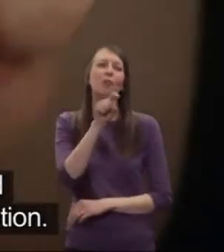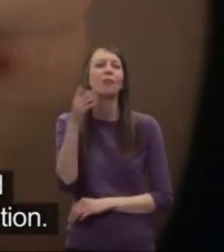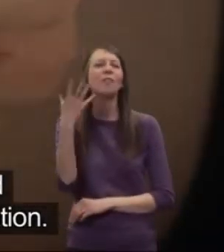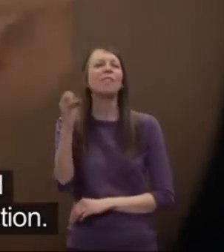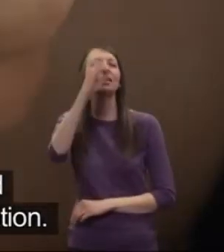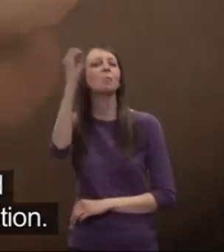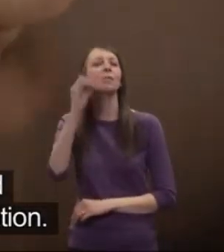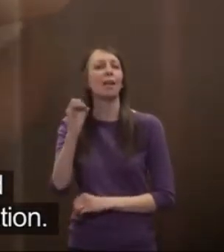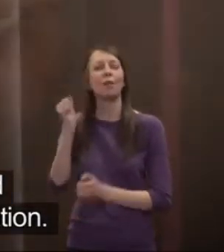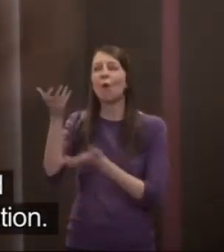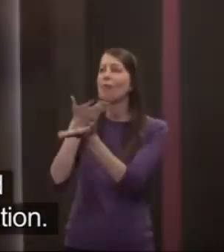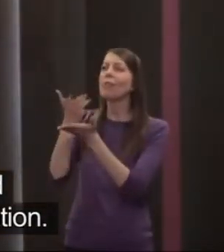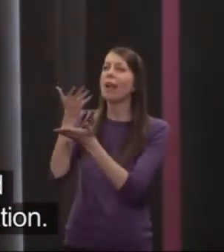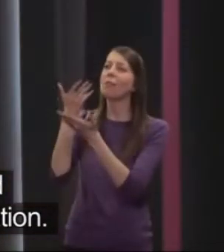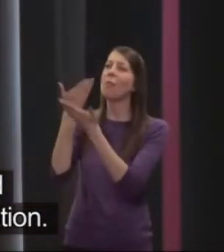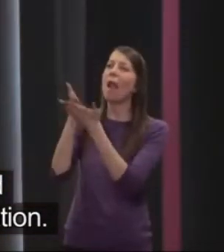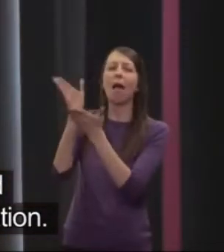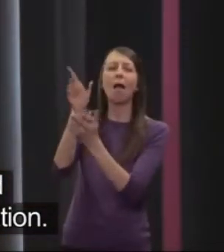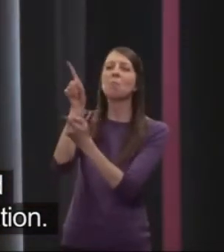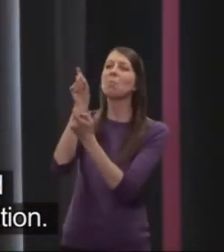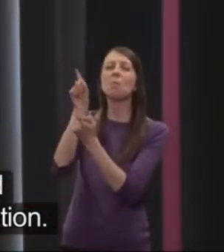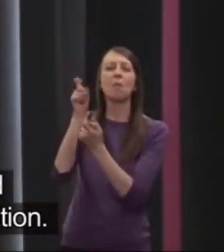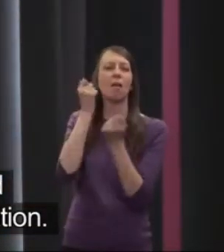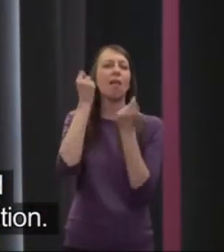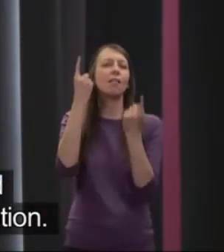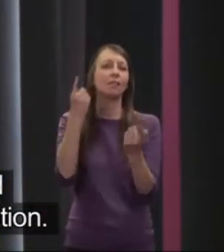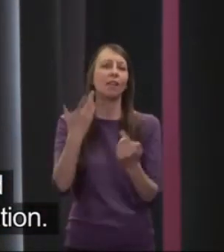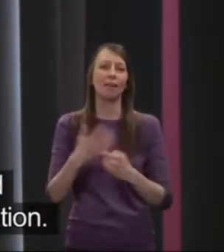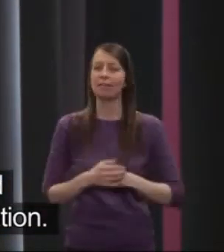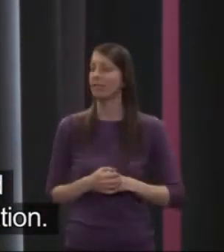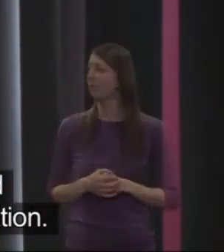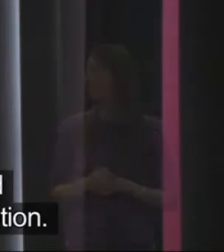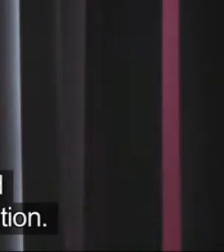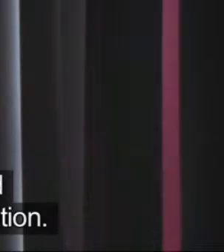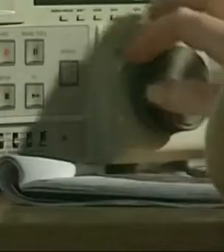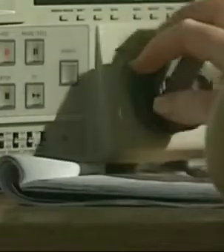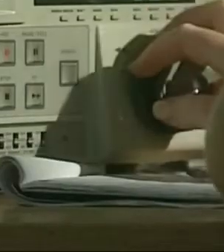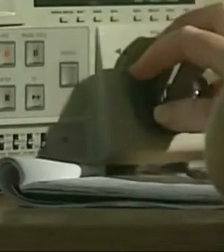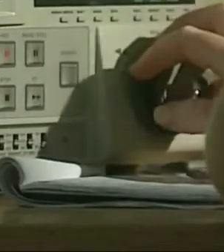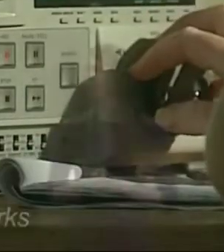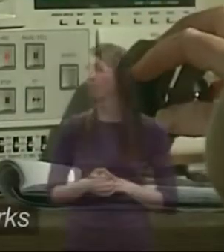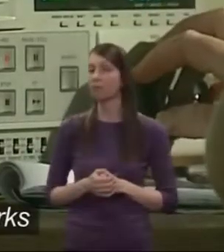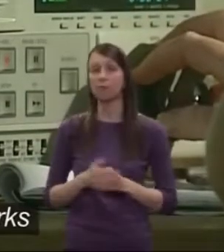read 30 to 50% of a conversation.